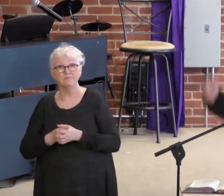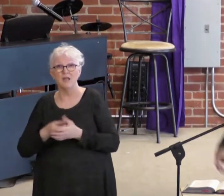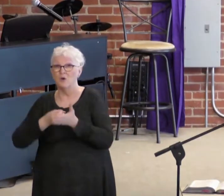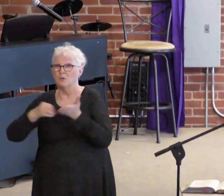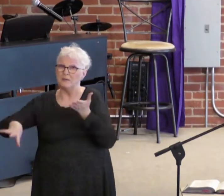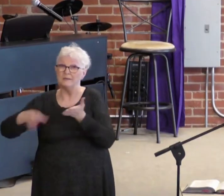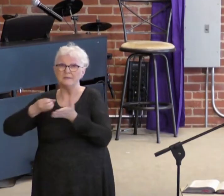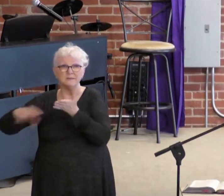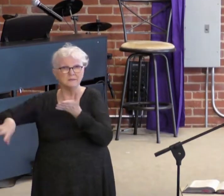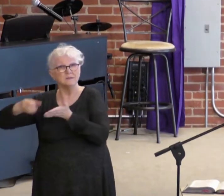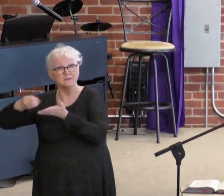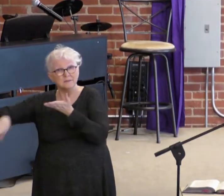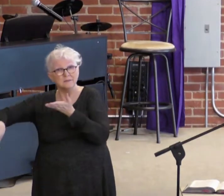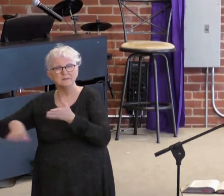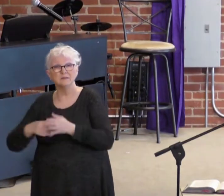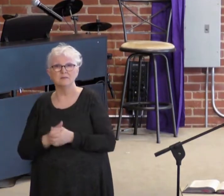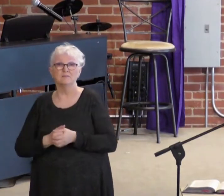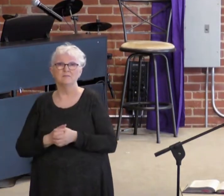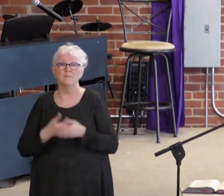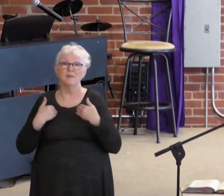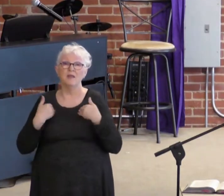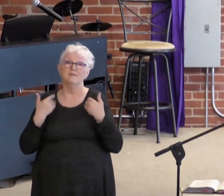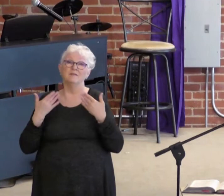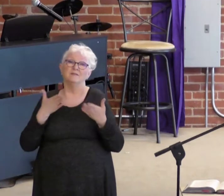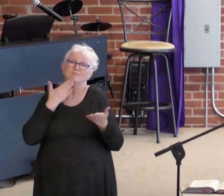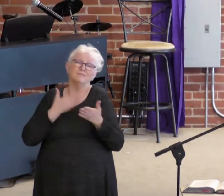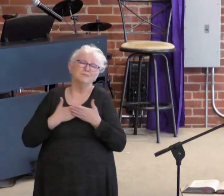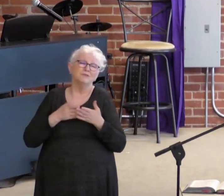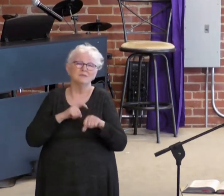wasted it away, having a good time, he thought.